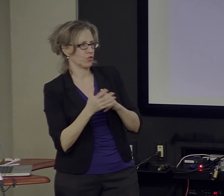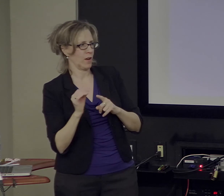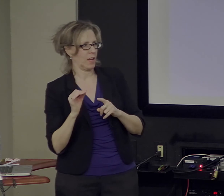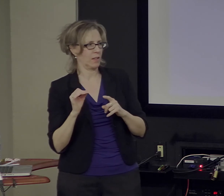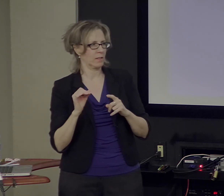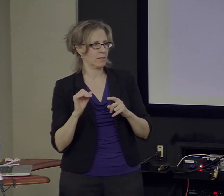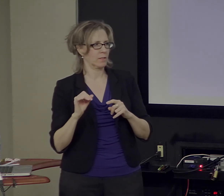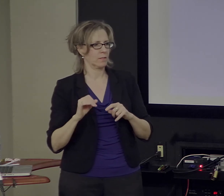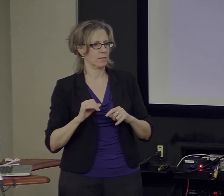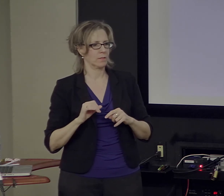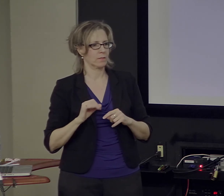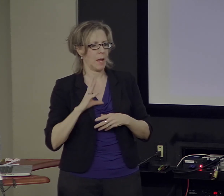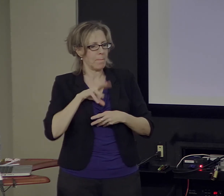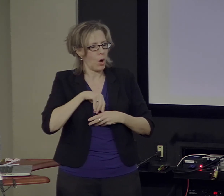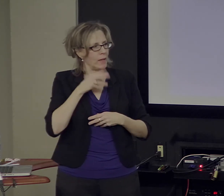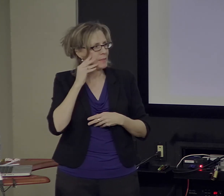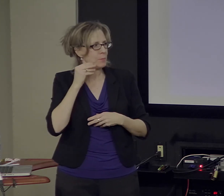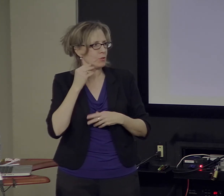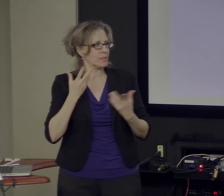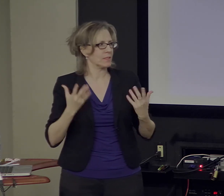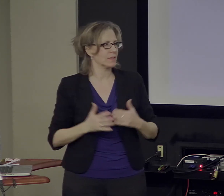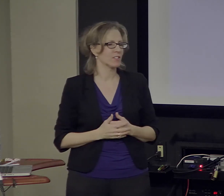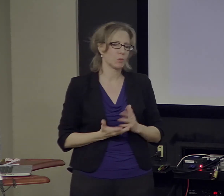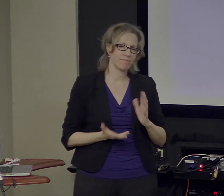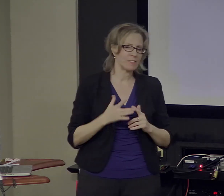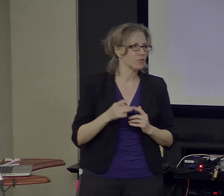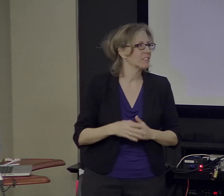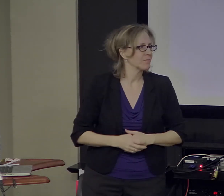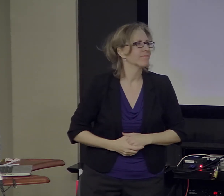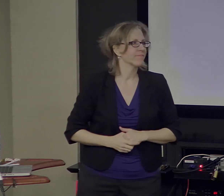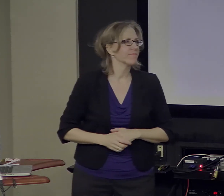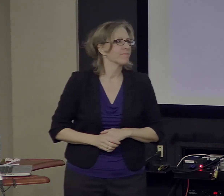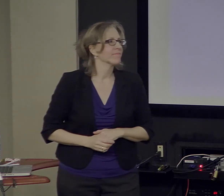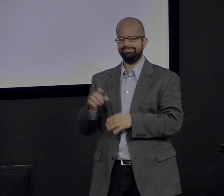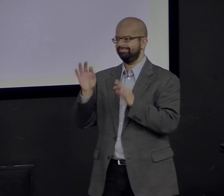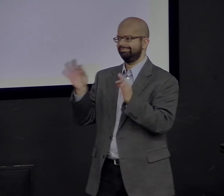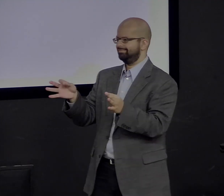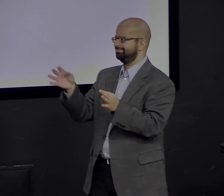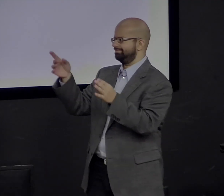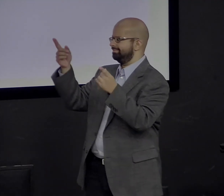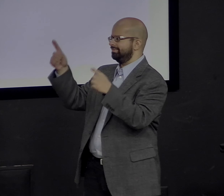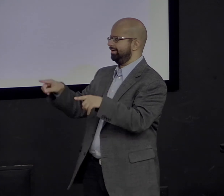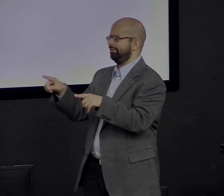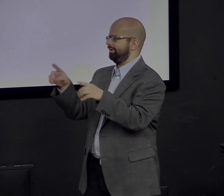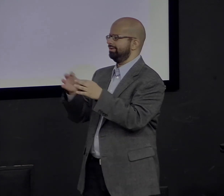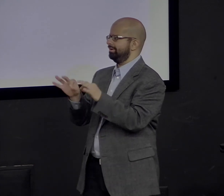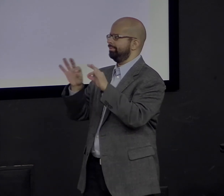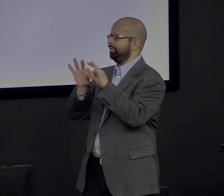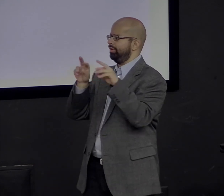necessarily have it depicted as a hand reaching out for money.